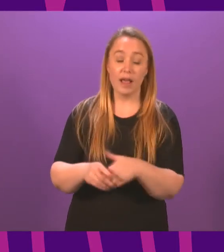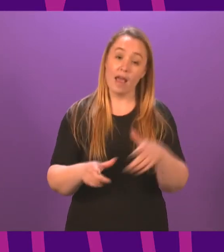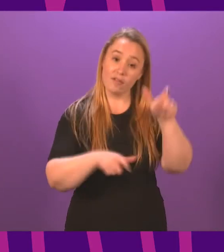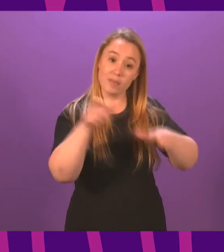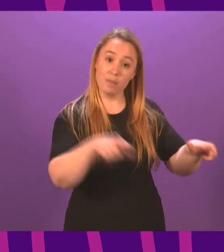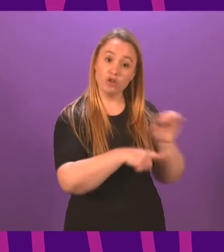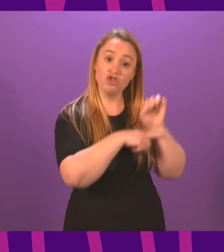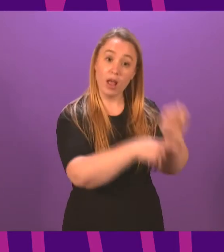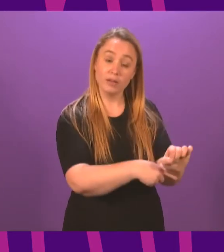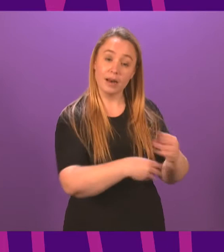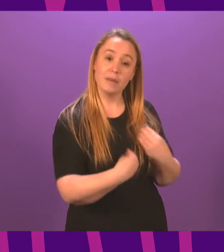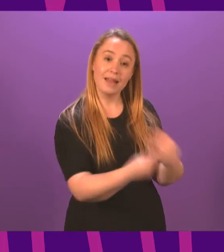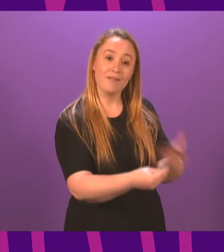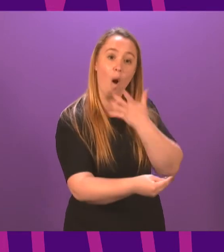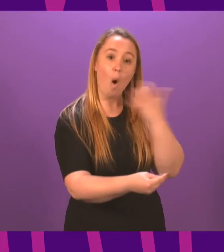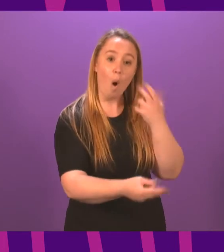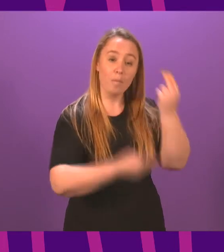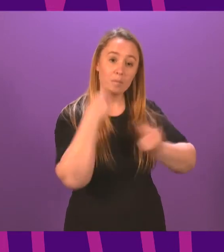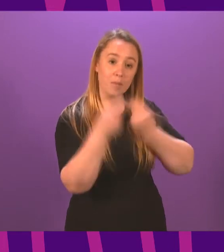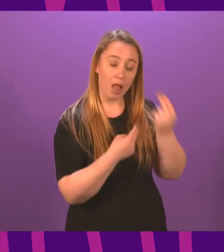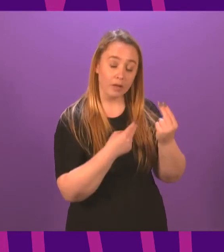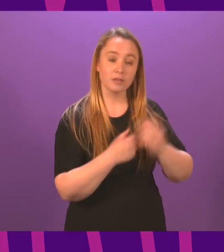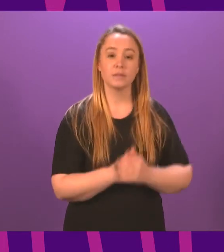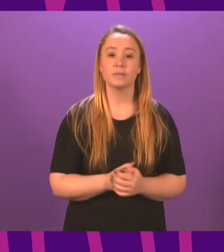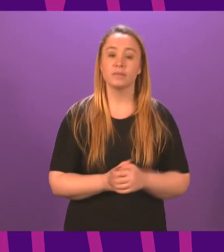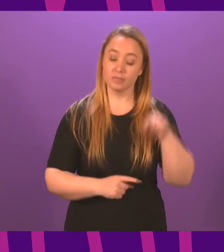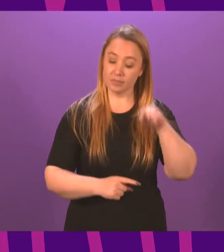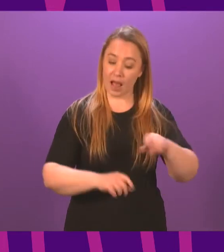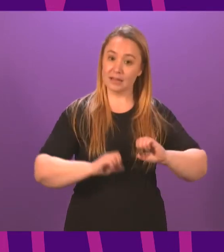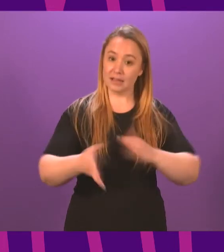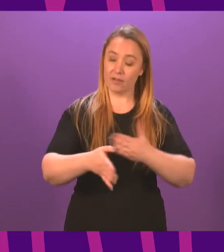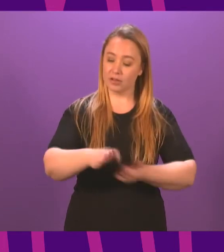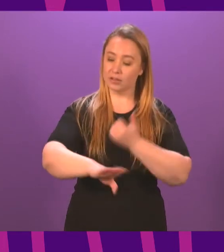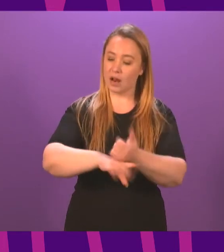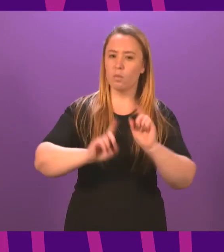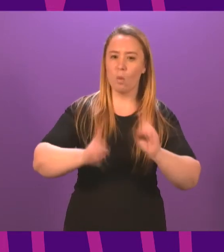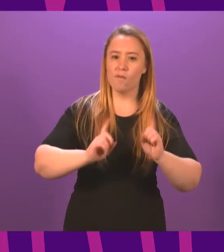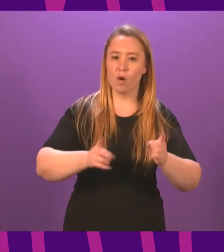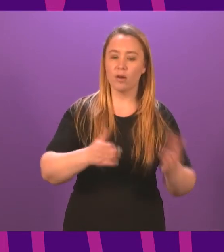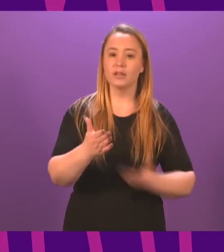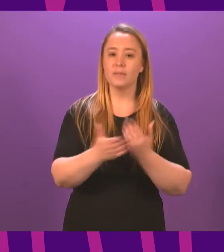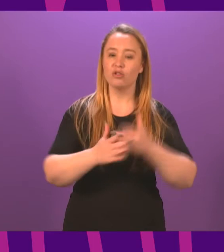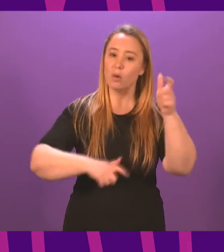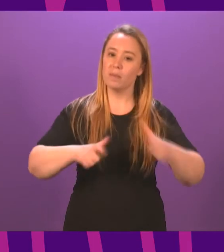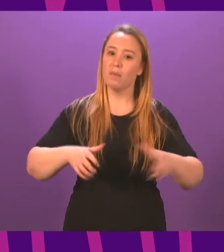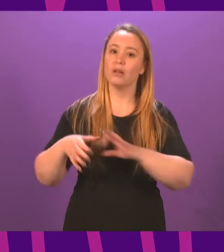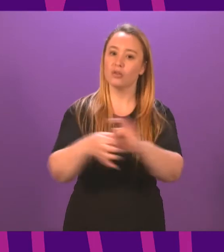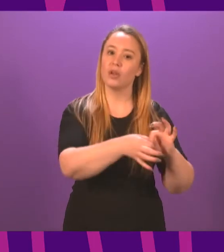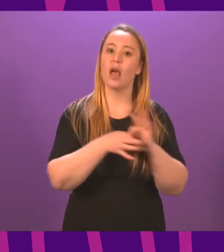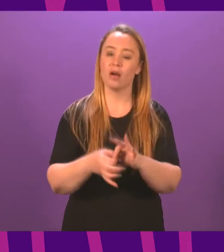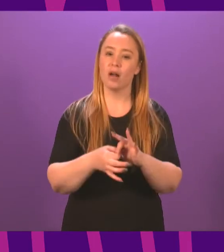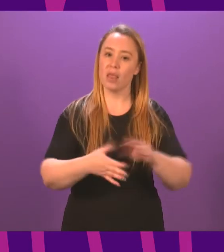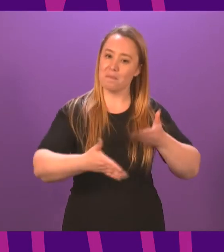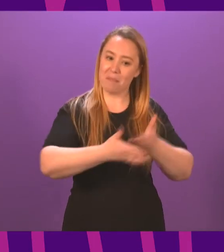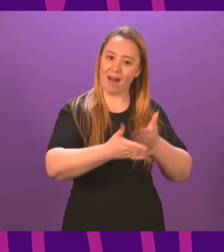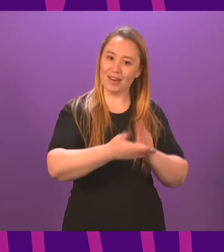and other vital support services. For a service that was set up to keep people together, they have overcome the barriers of COVID-19 to